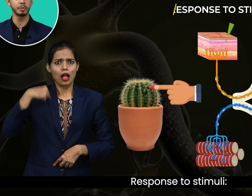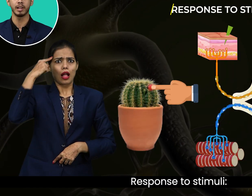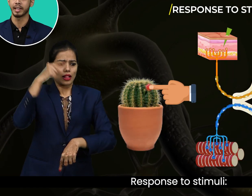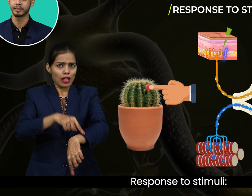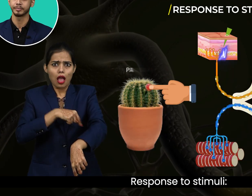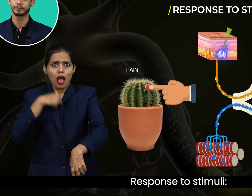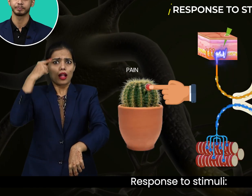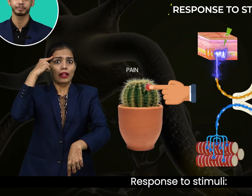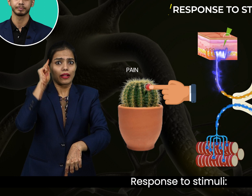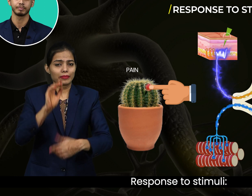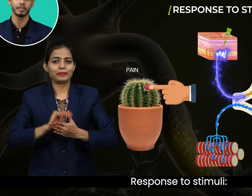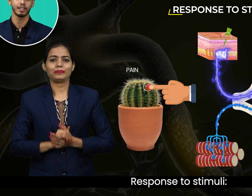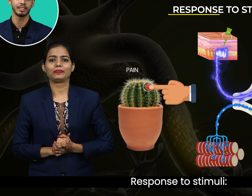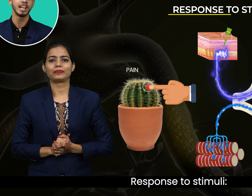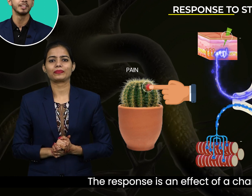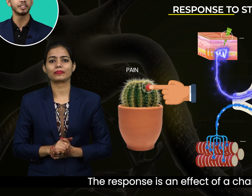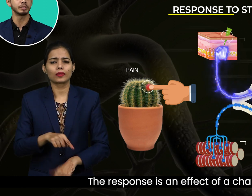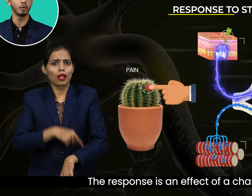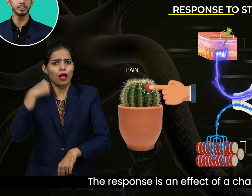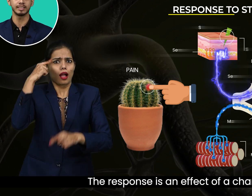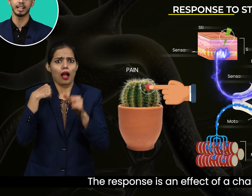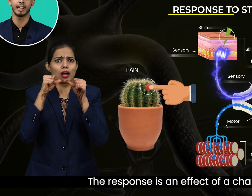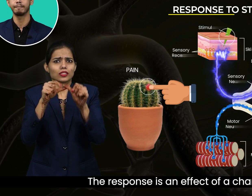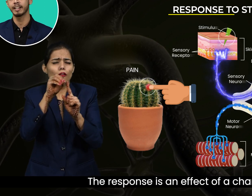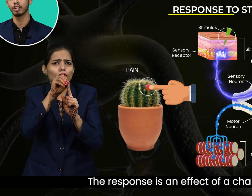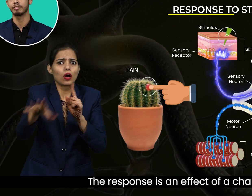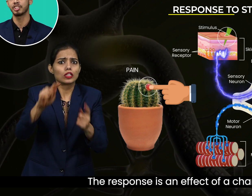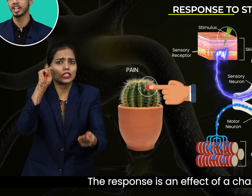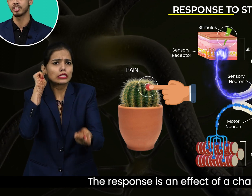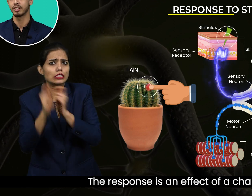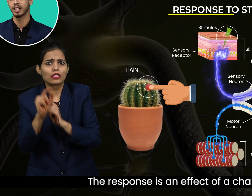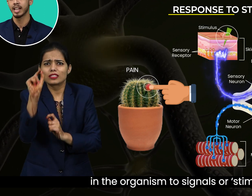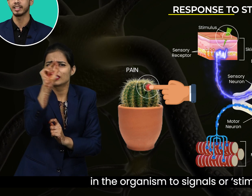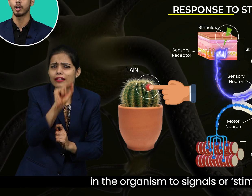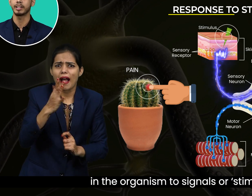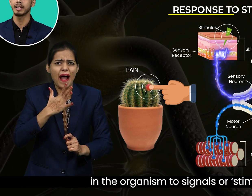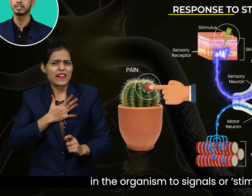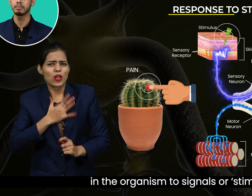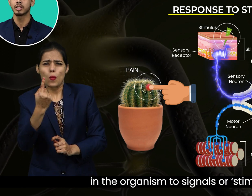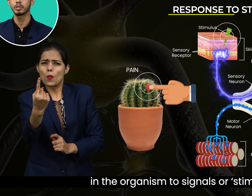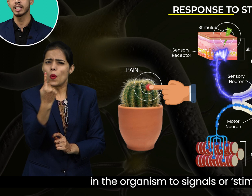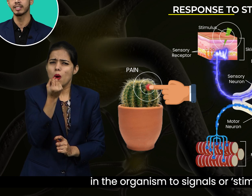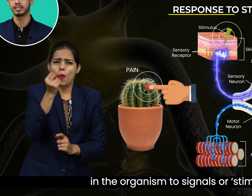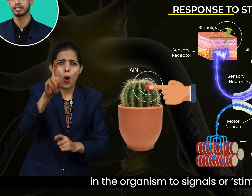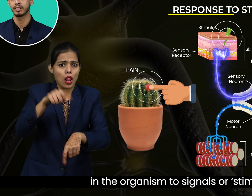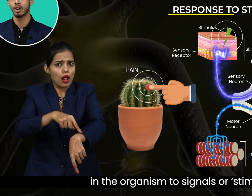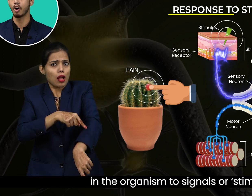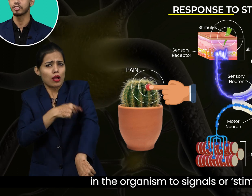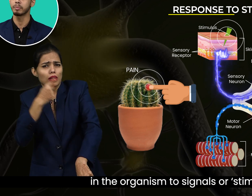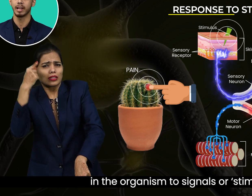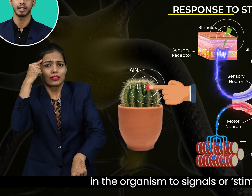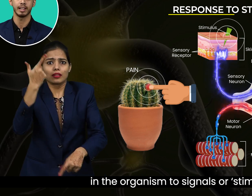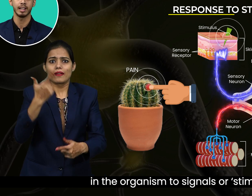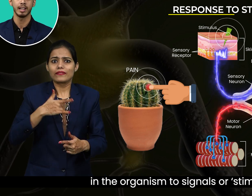Response to stimuli. The response is an effect of a change in the organism to signals